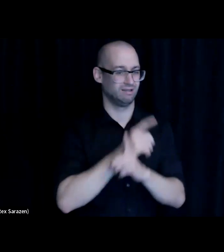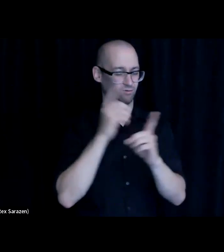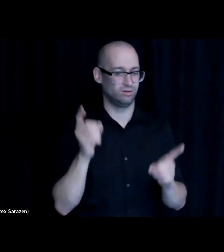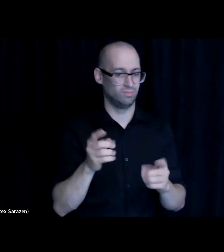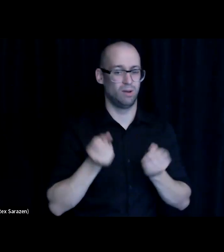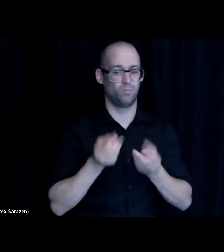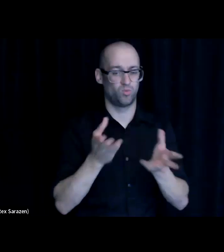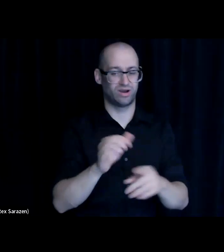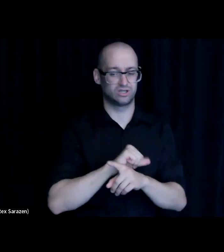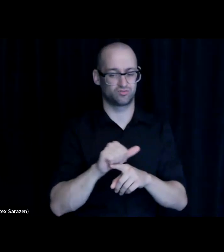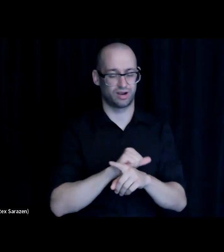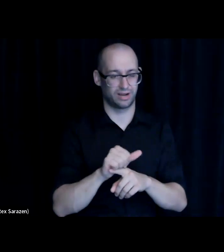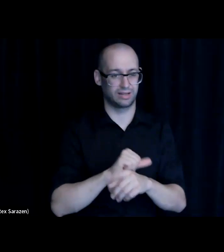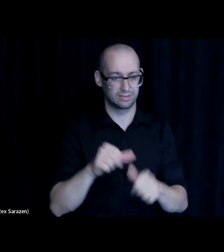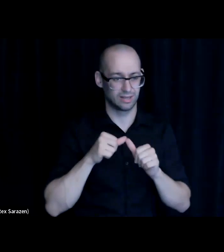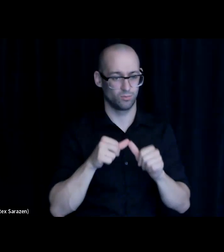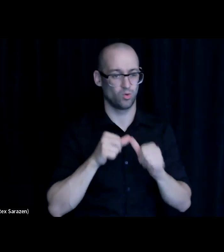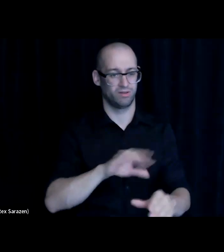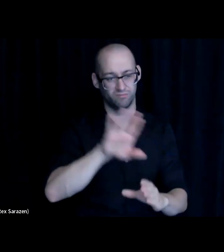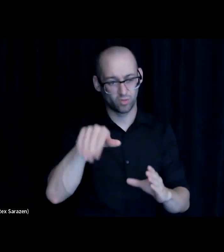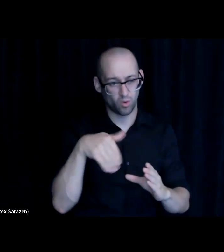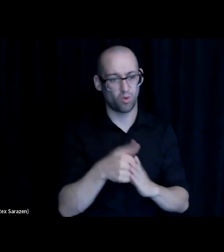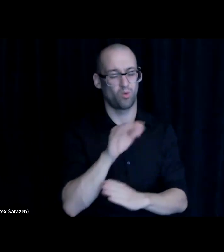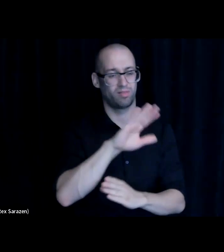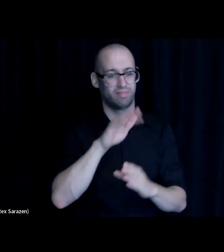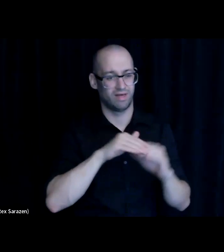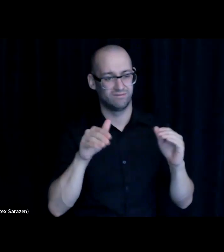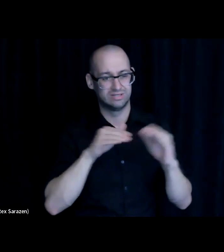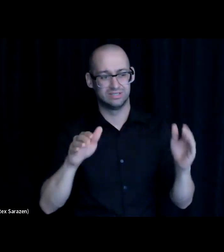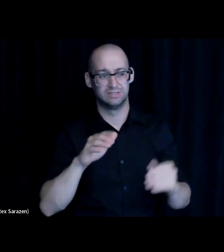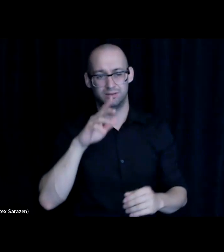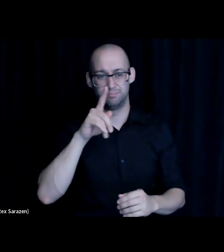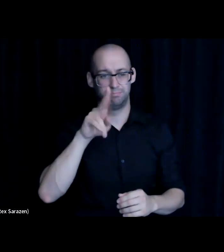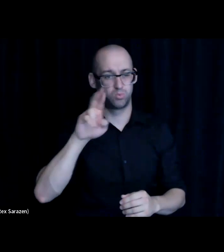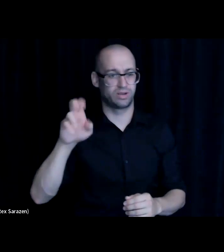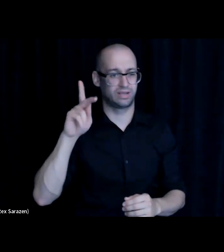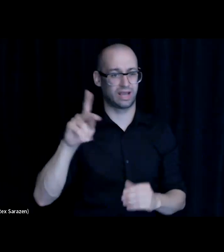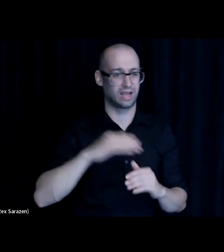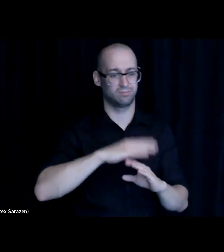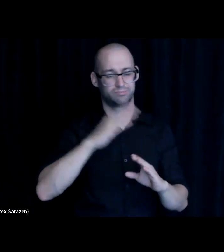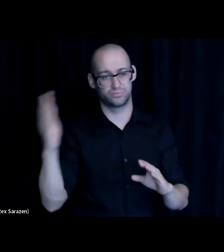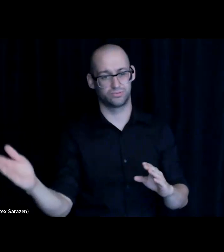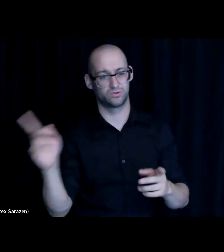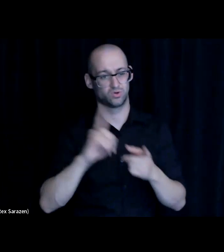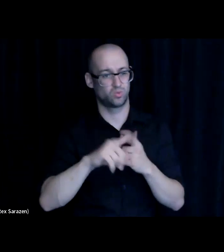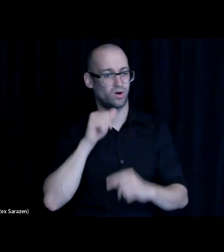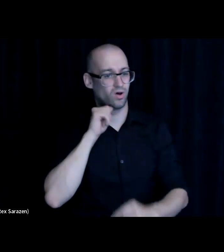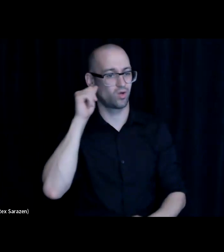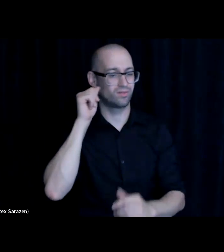basis for all levels of schooling, for pre-K all through adult and beyond, through our adult schools. That's an important